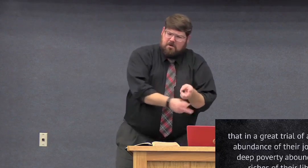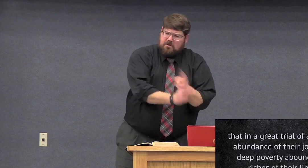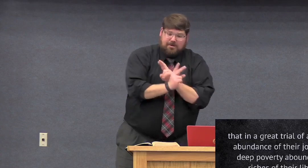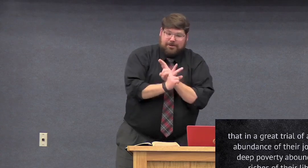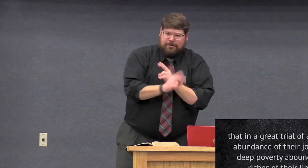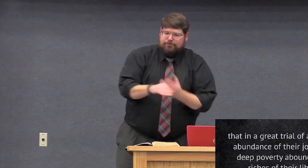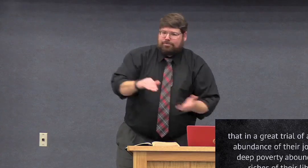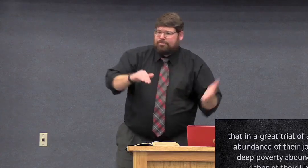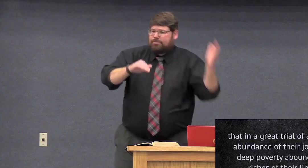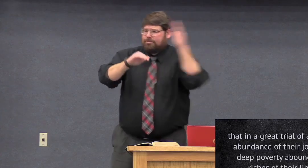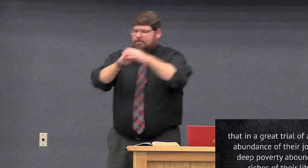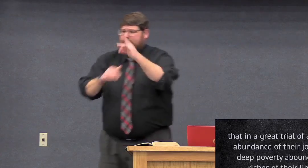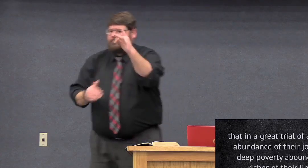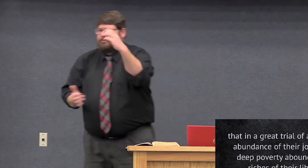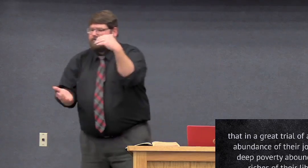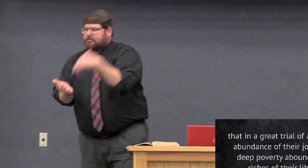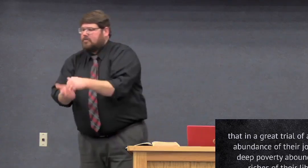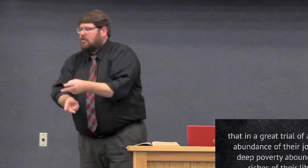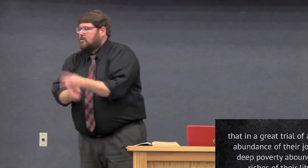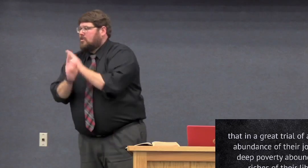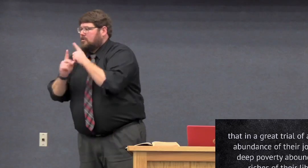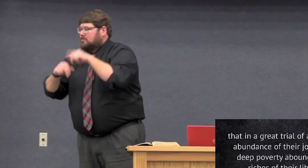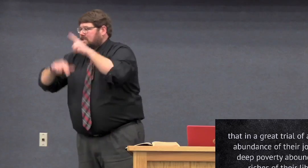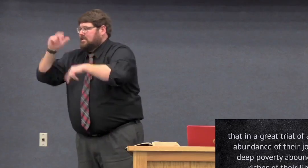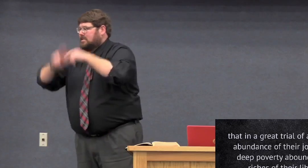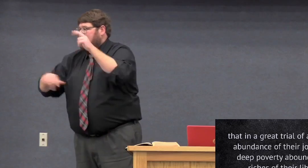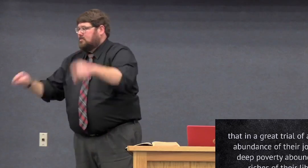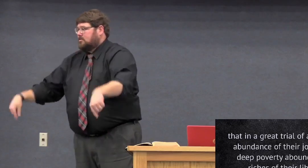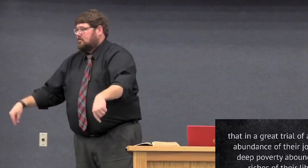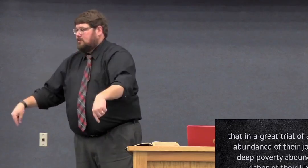that we had a loan for $400,000, but then we